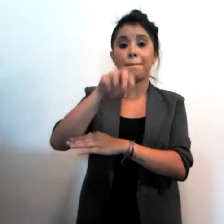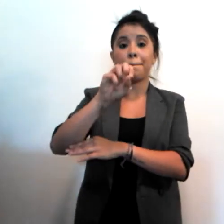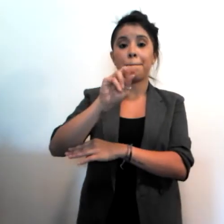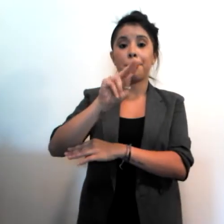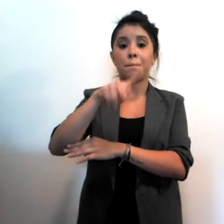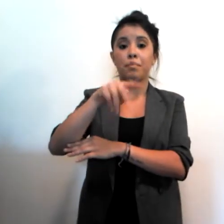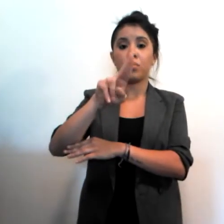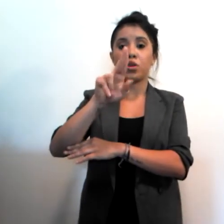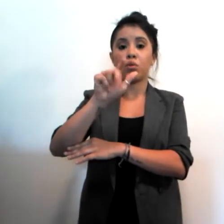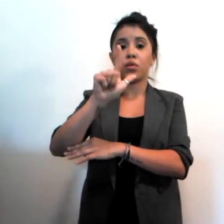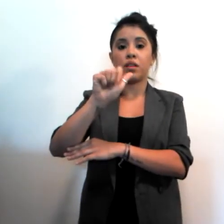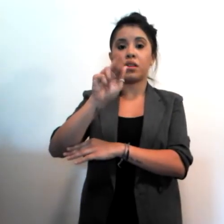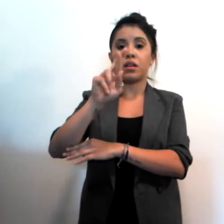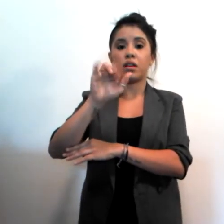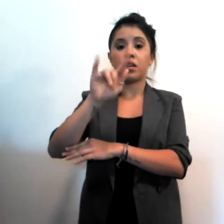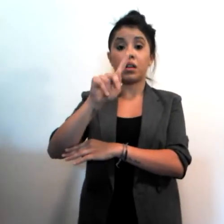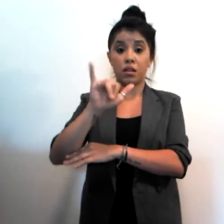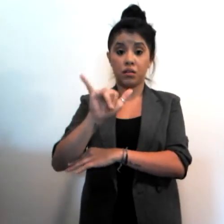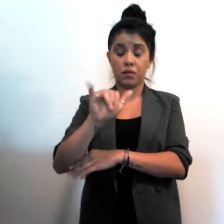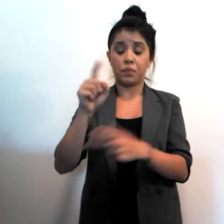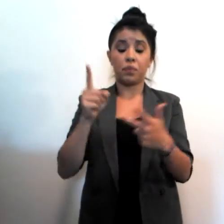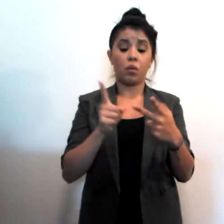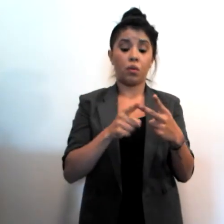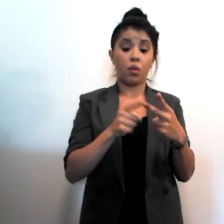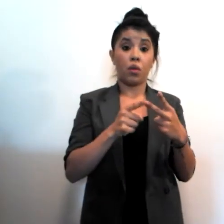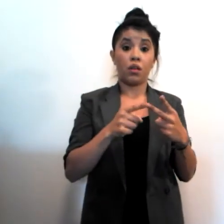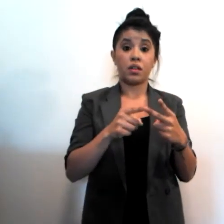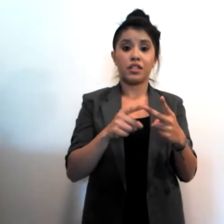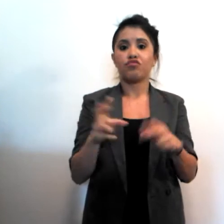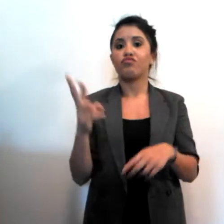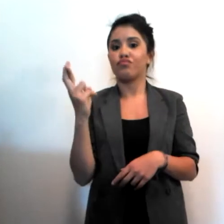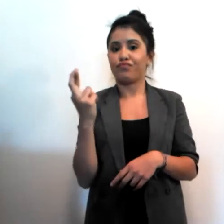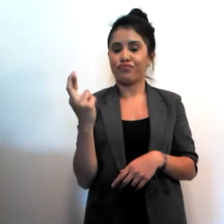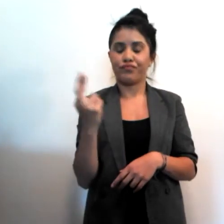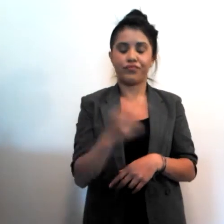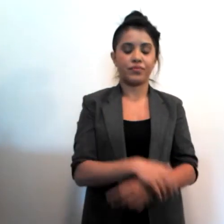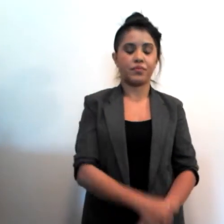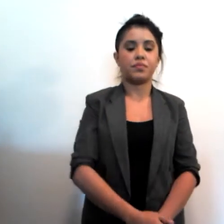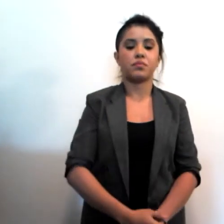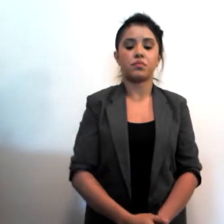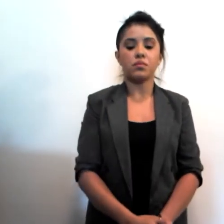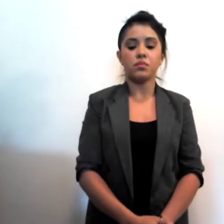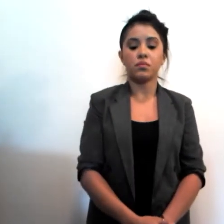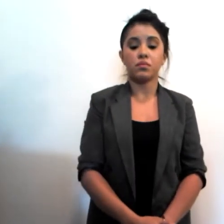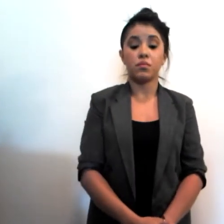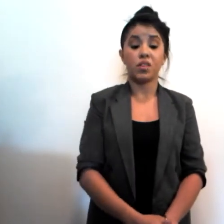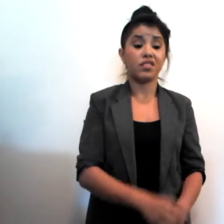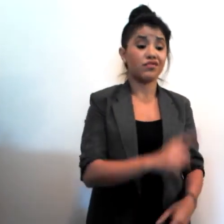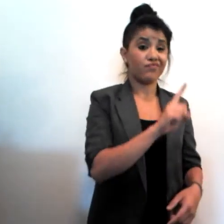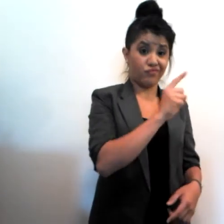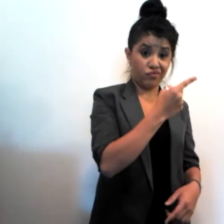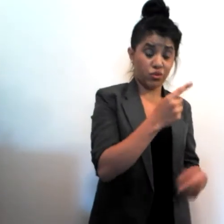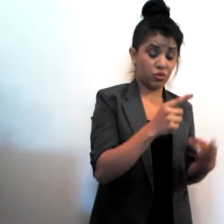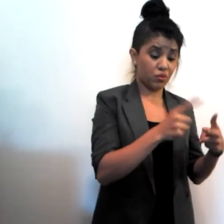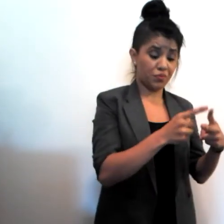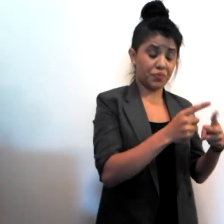first friendship of popularity, is evidenced in group behavior. Students in the elementary and